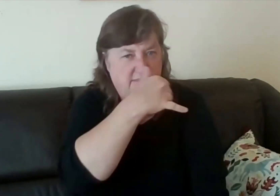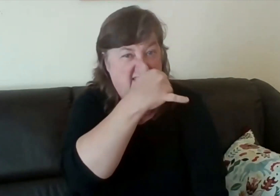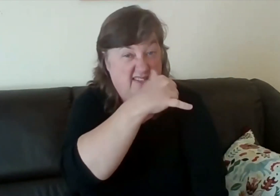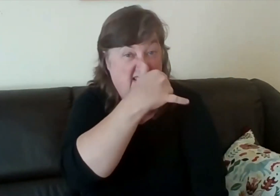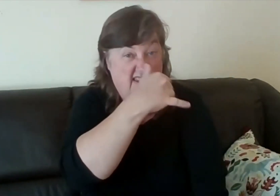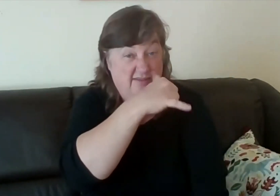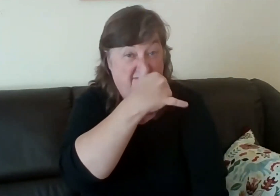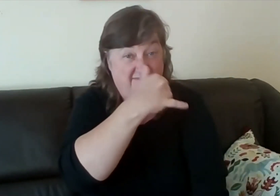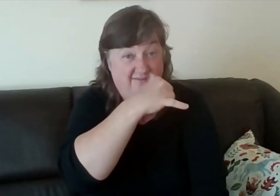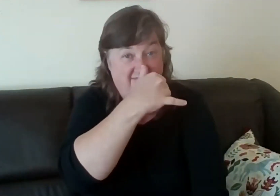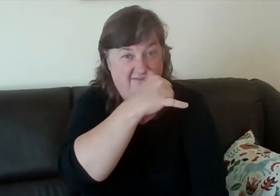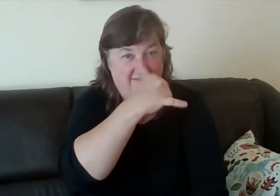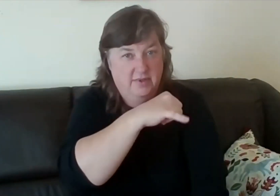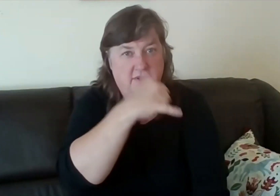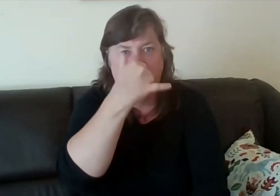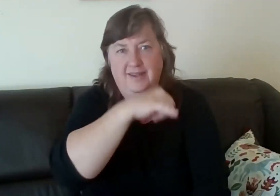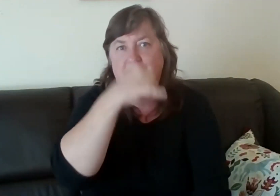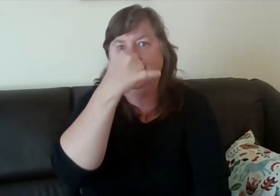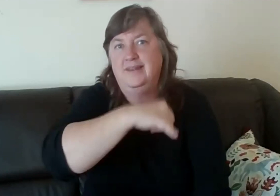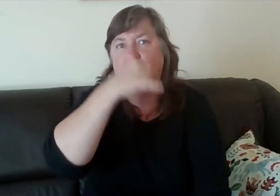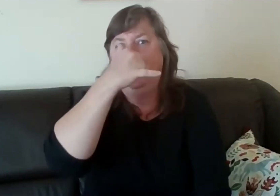Somebody's silly. Somebody's silly.